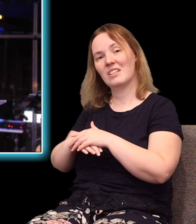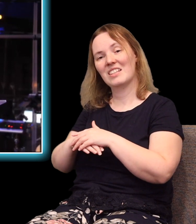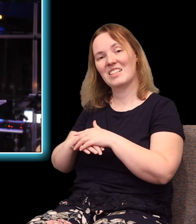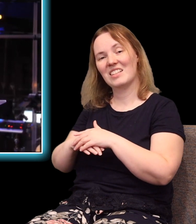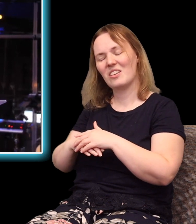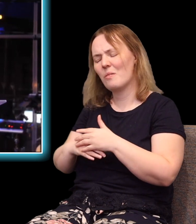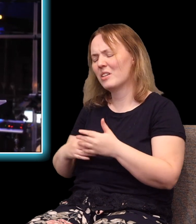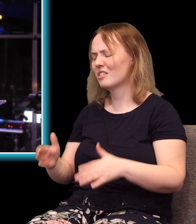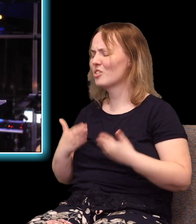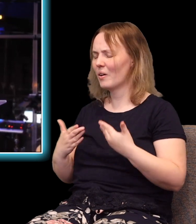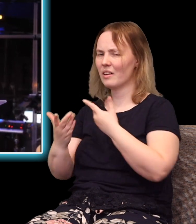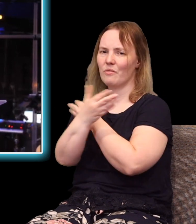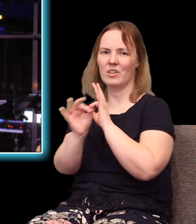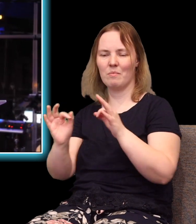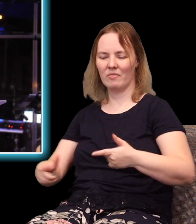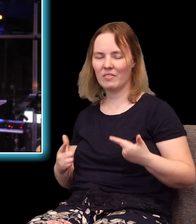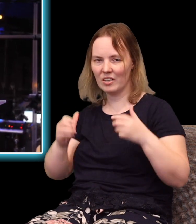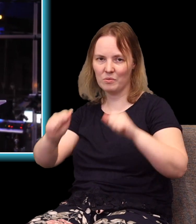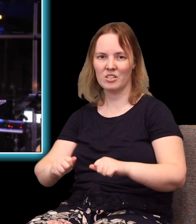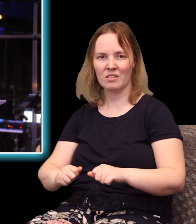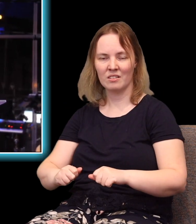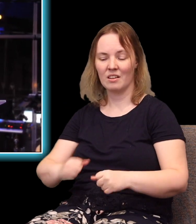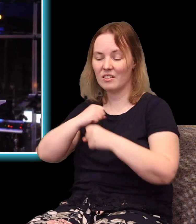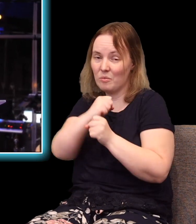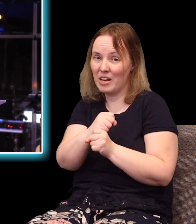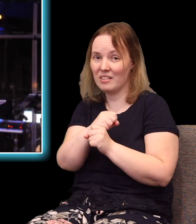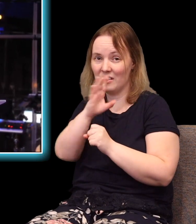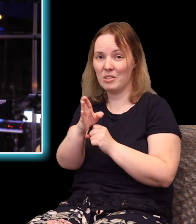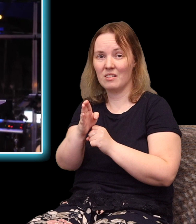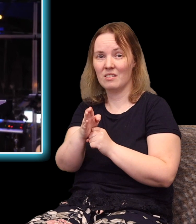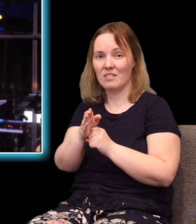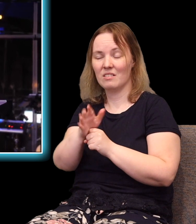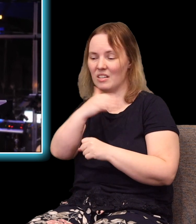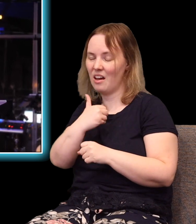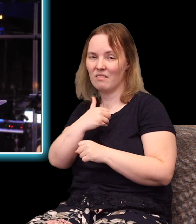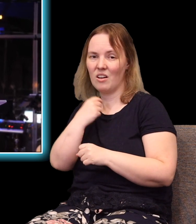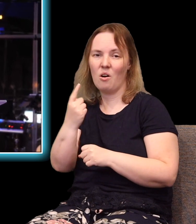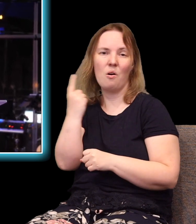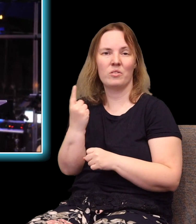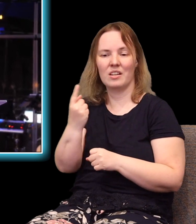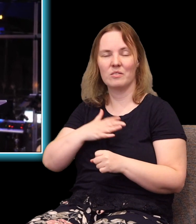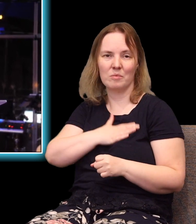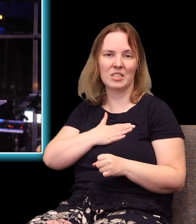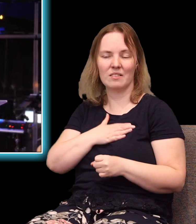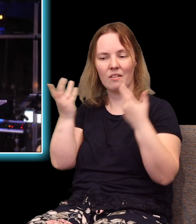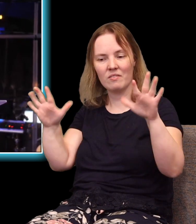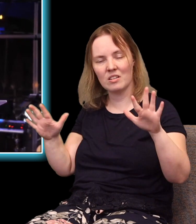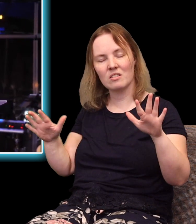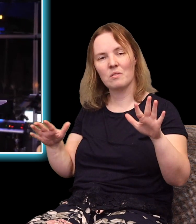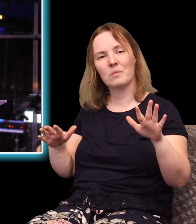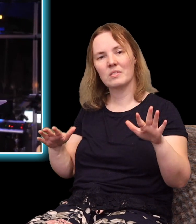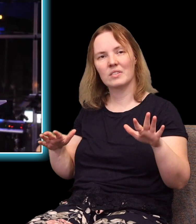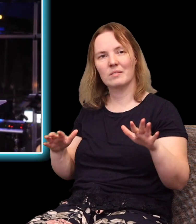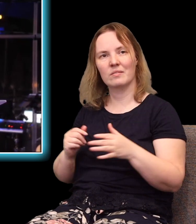life. And we enjoy the freedom of living as we should, living as we've been made to be, not just living as we please. I close